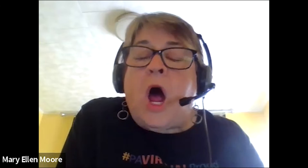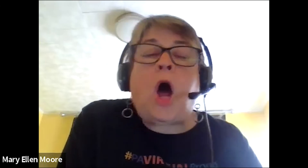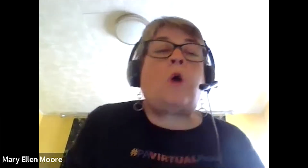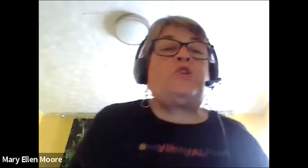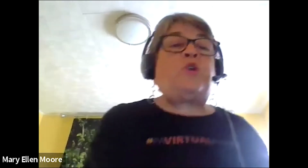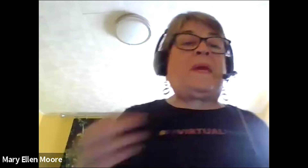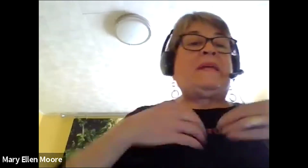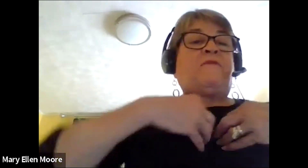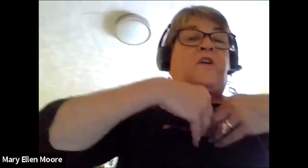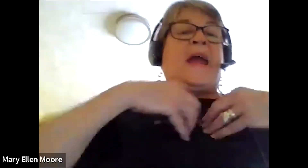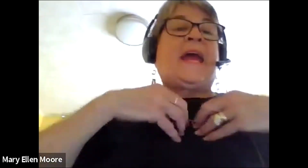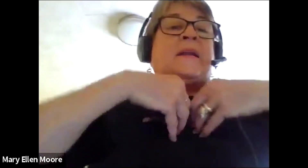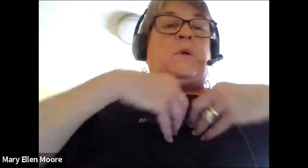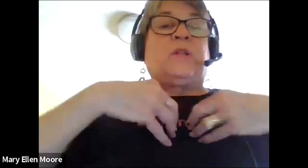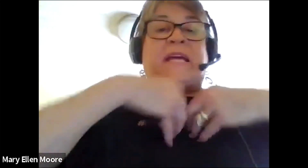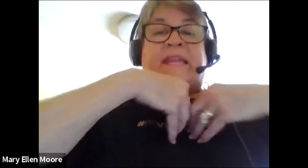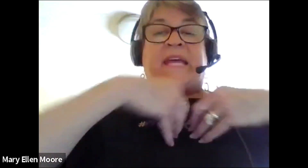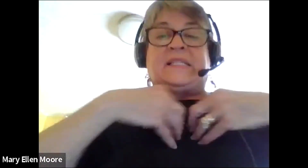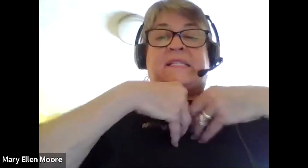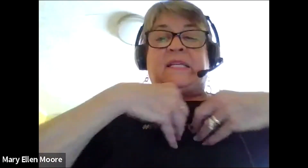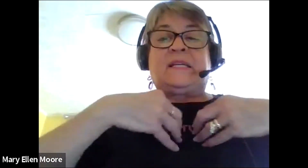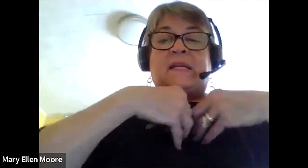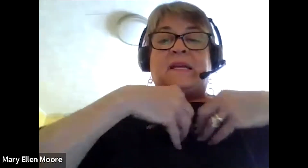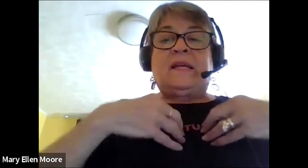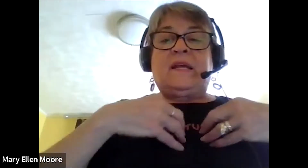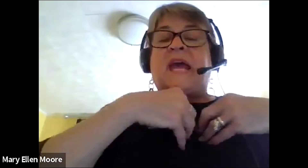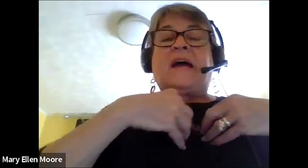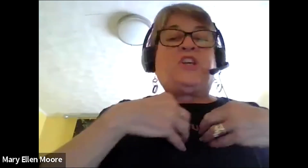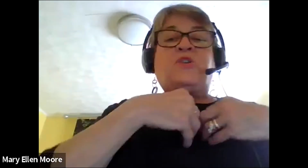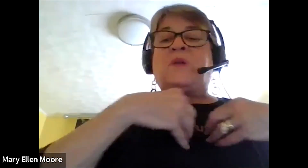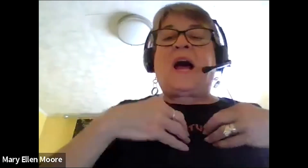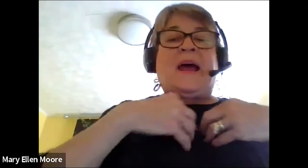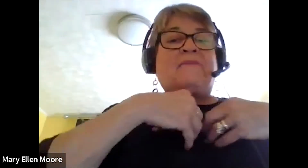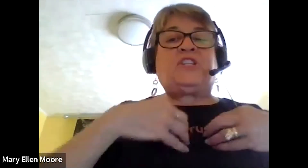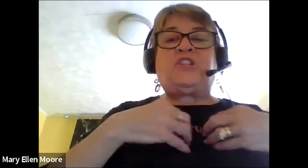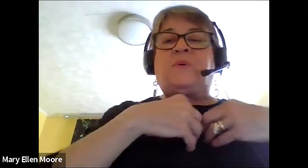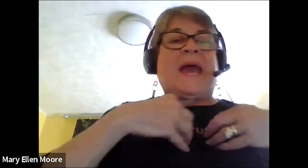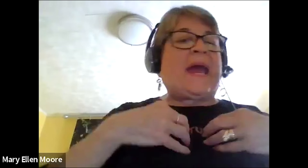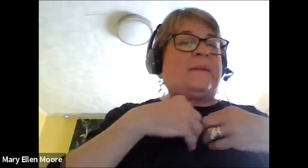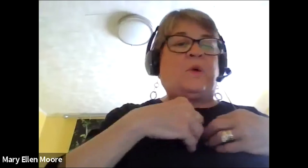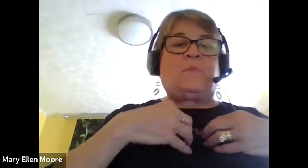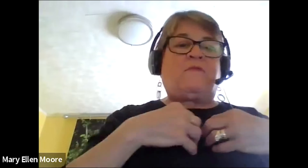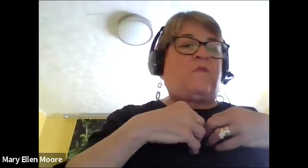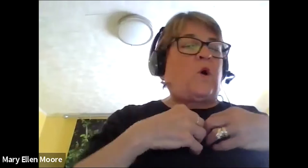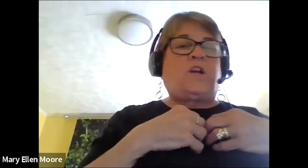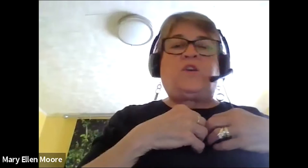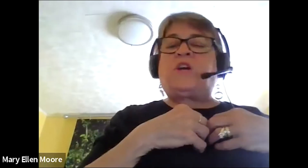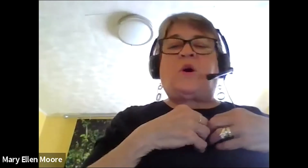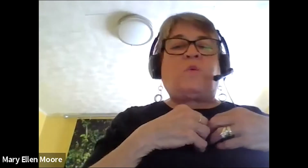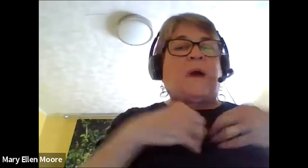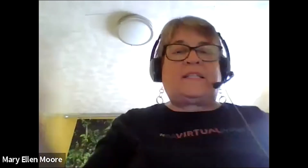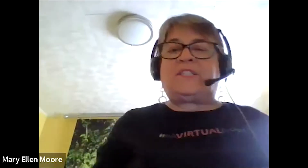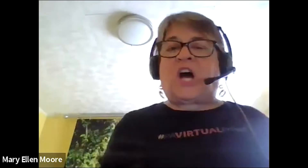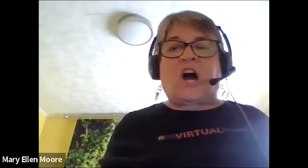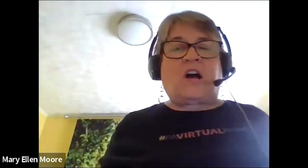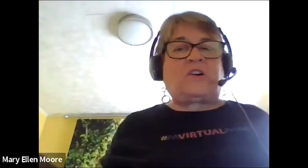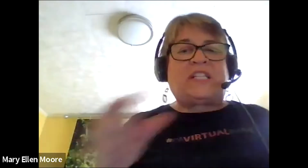Oh, you mean for animal like this? Yeah, you do not have to do animal before. You can go right to dog or to